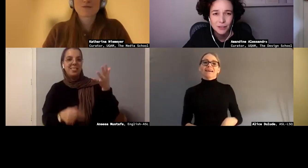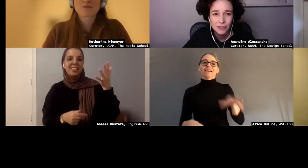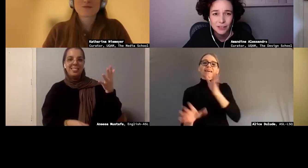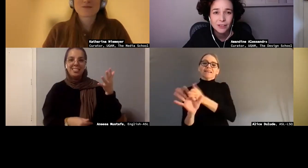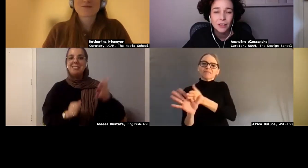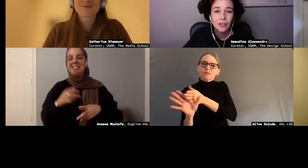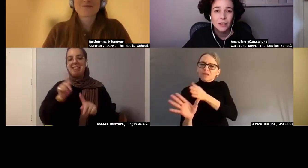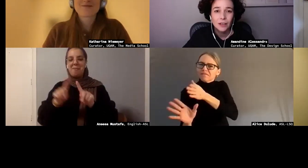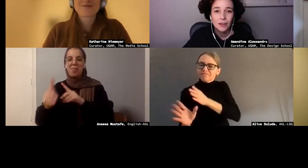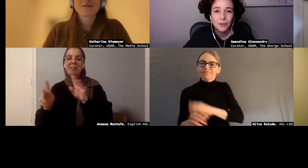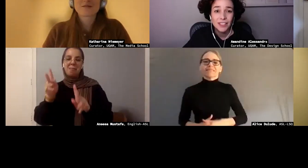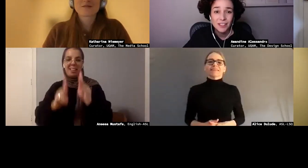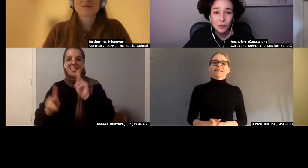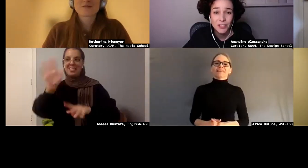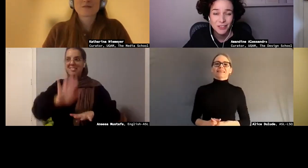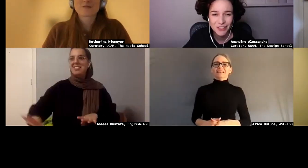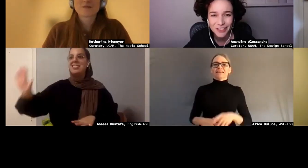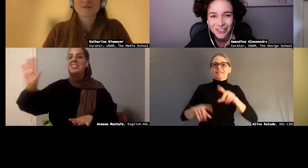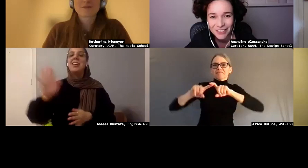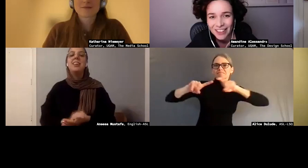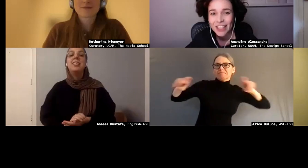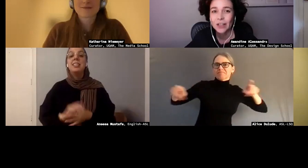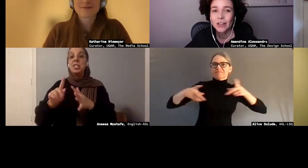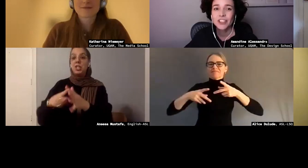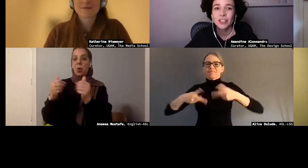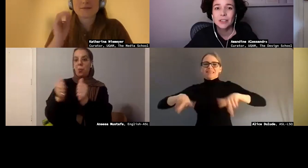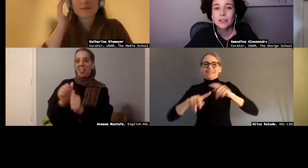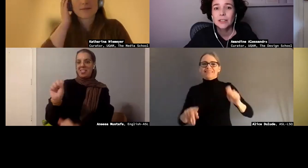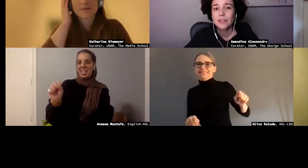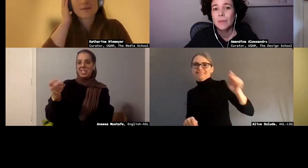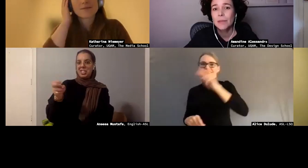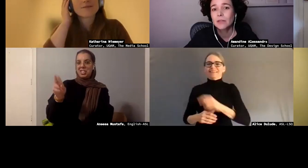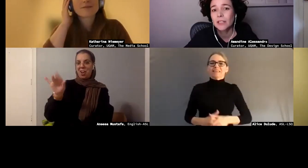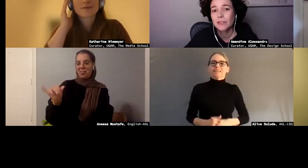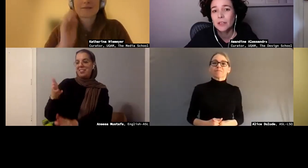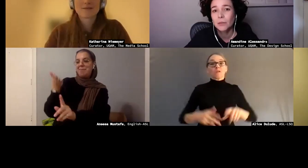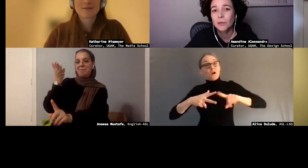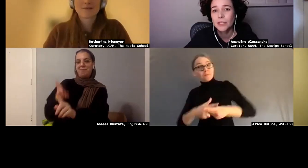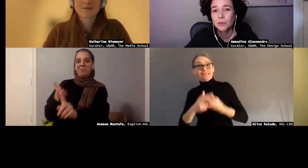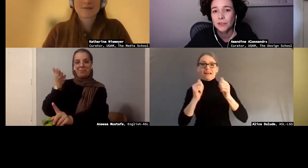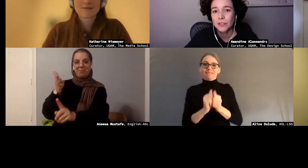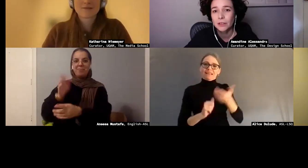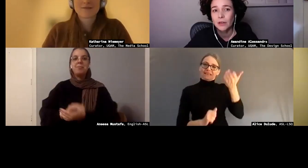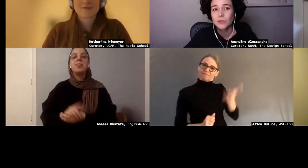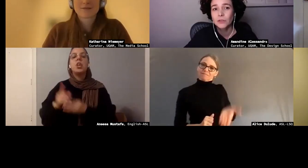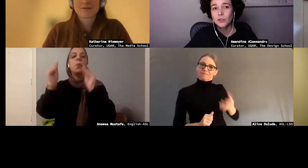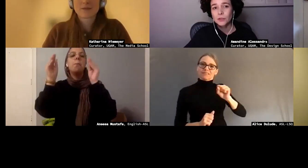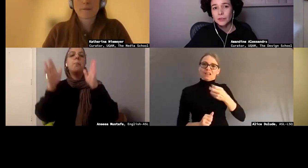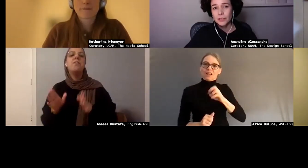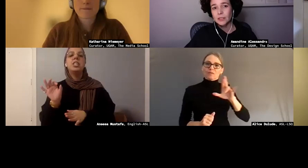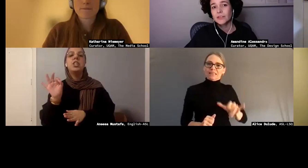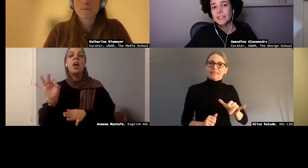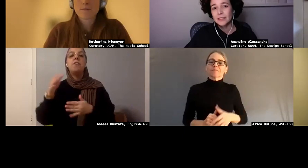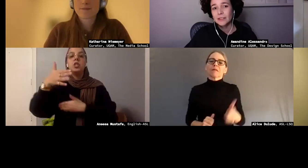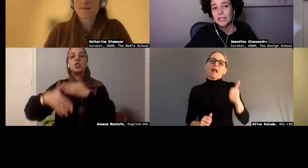2/3 discussants. Let's start with Sherry Turkle. Sherry Turkle is the Abby Rockefeller Mose Professor of the Social